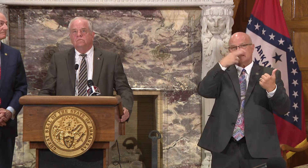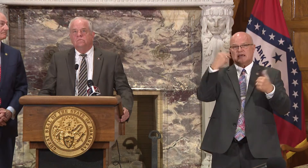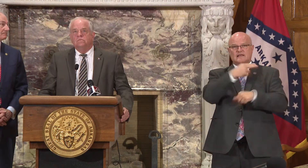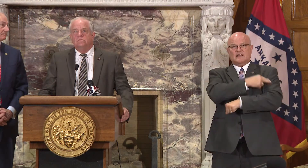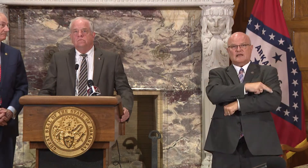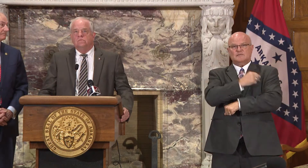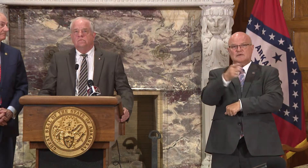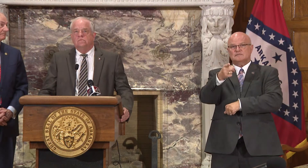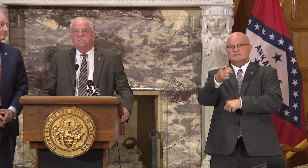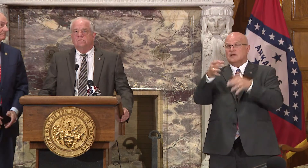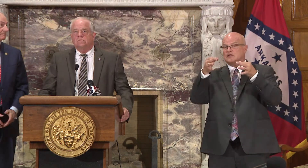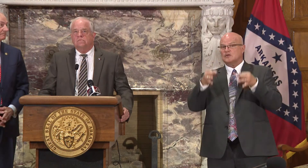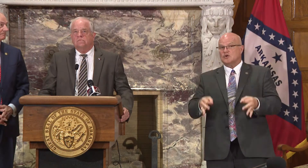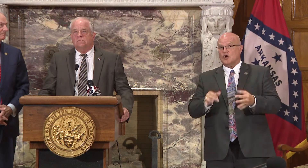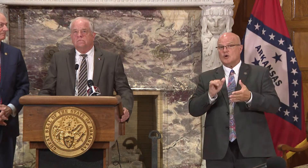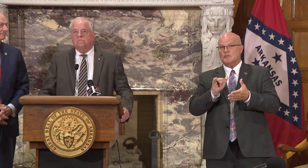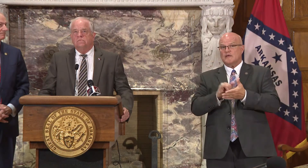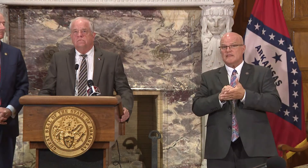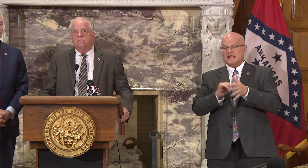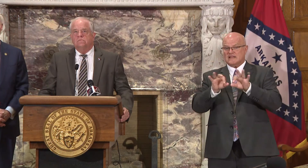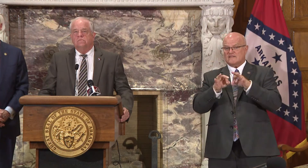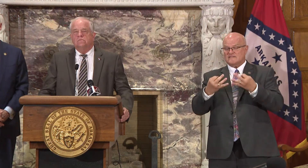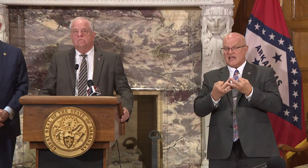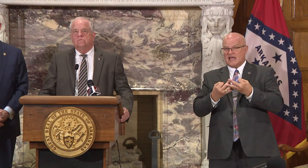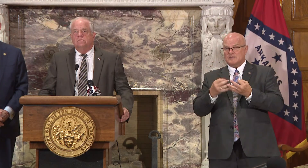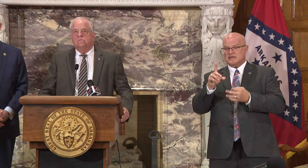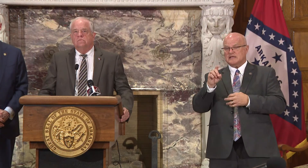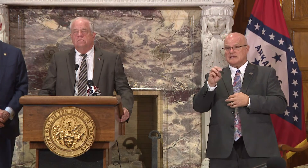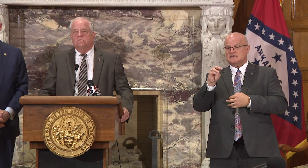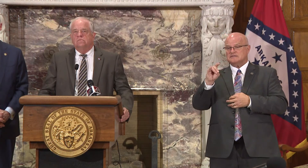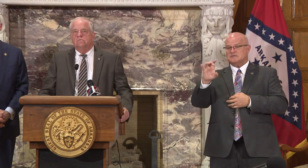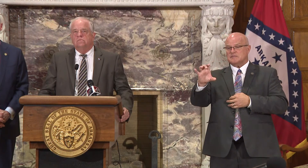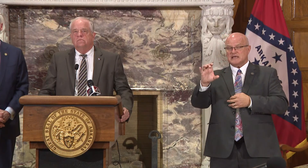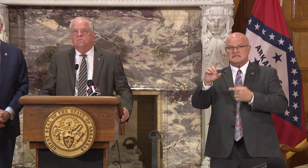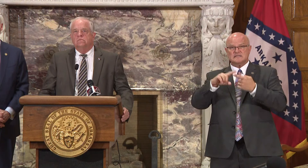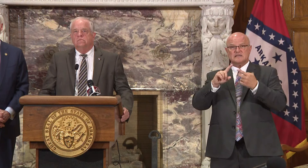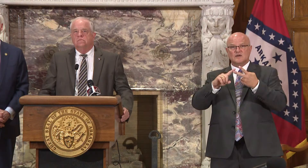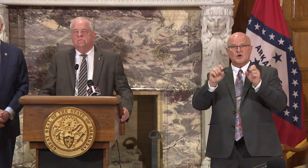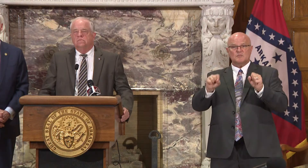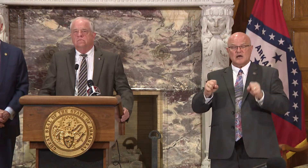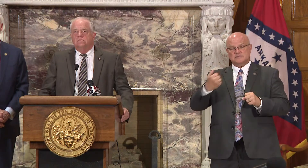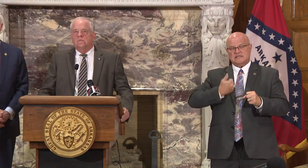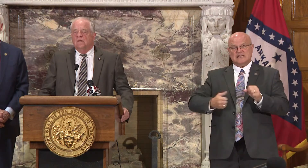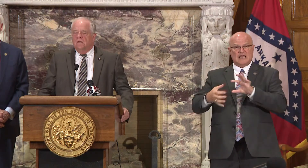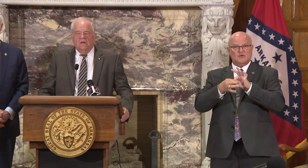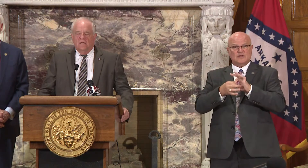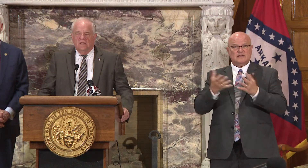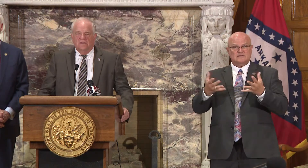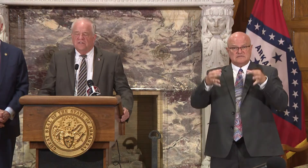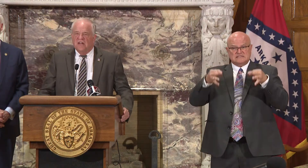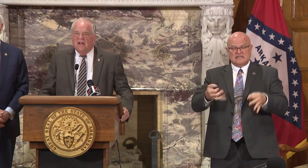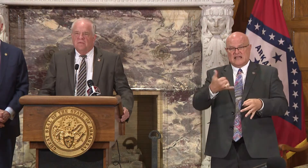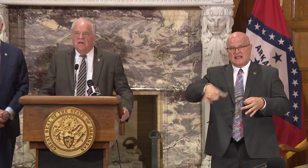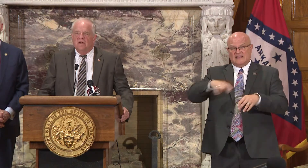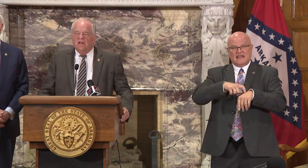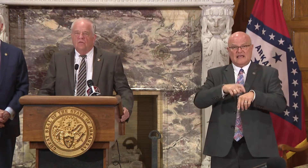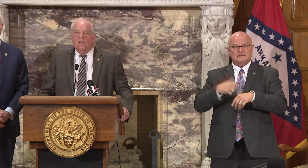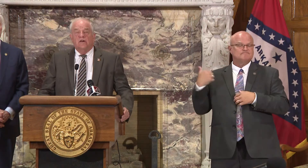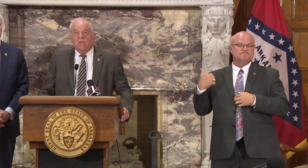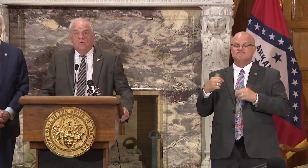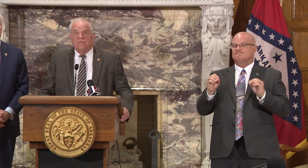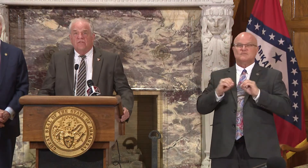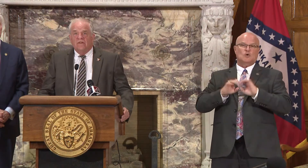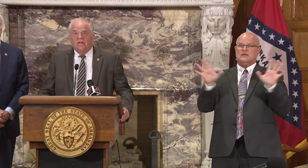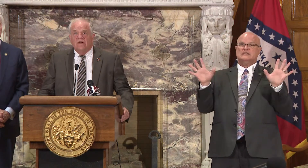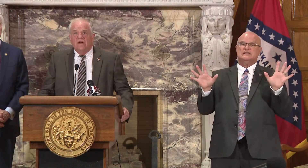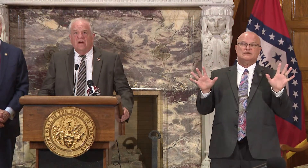we determine if that was family-related, domestic, or possibly gang-related? Have we determined any of At this time, no